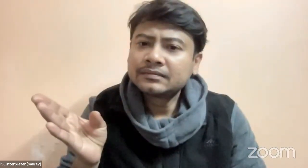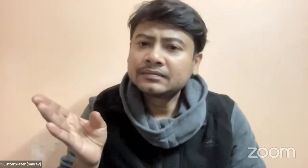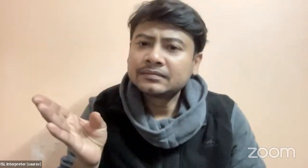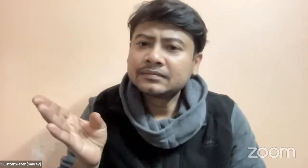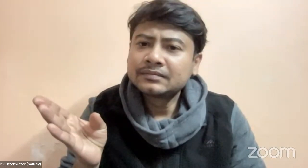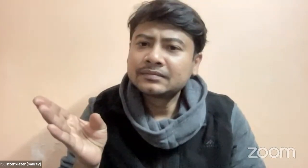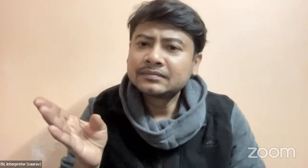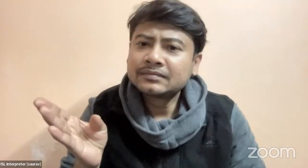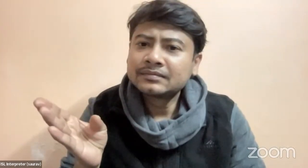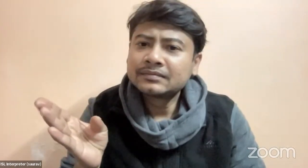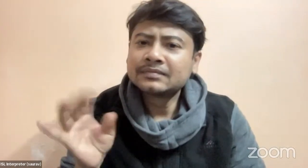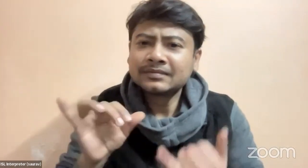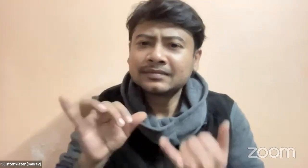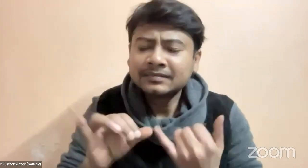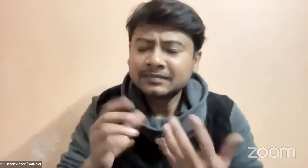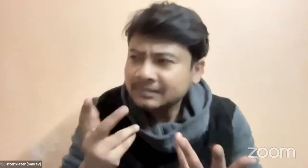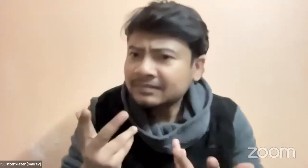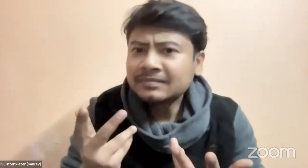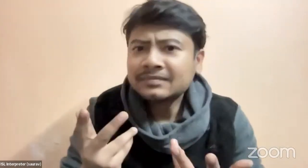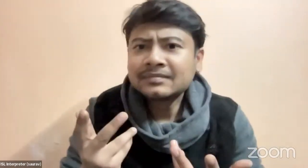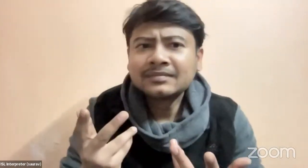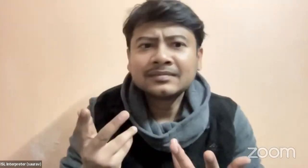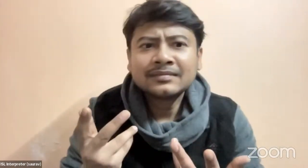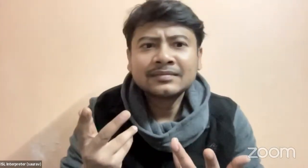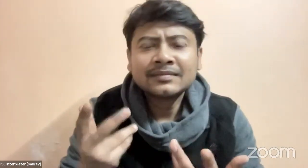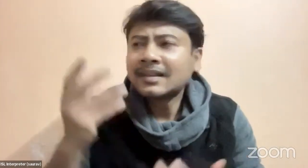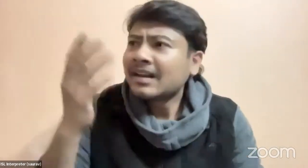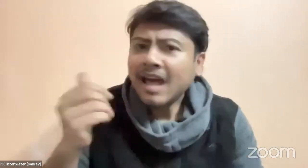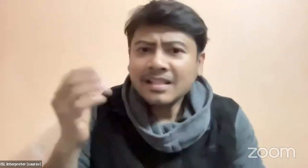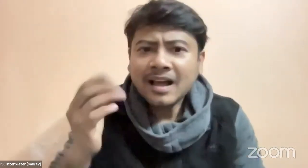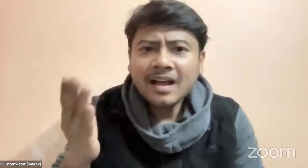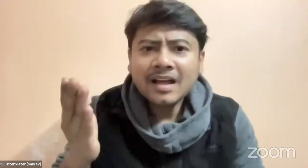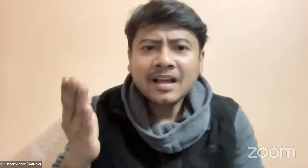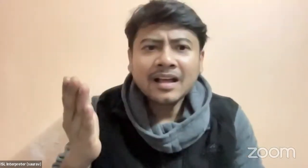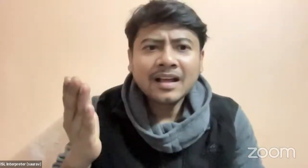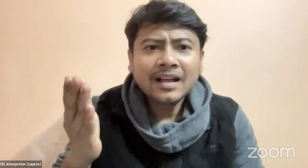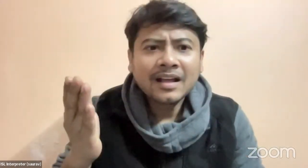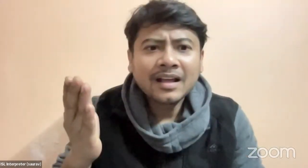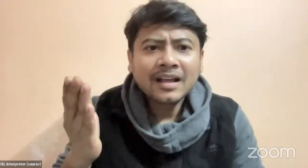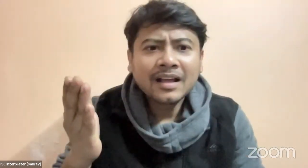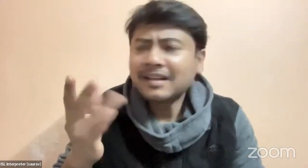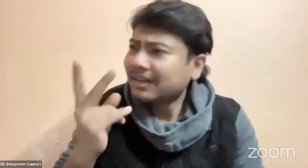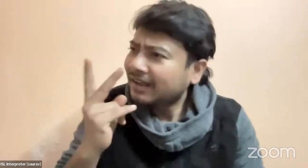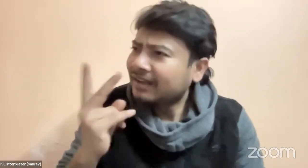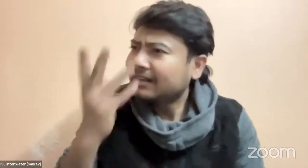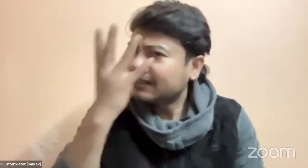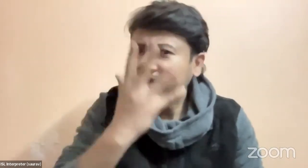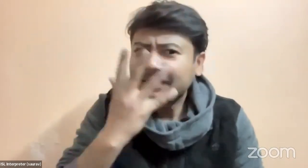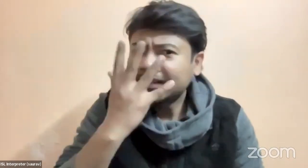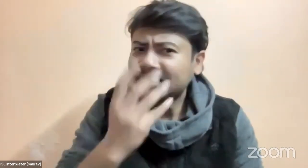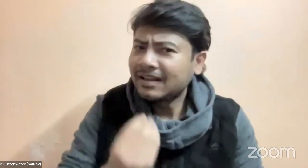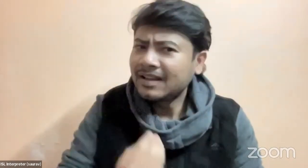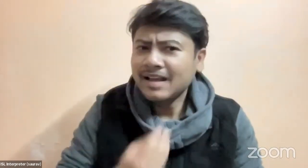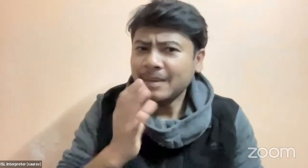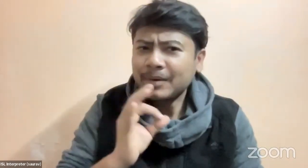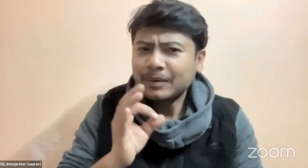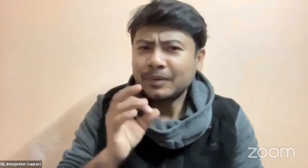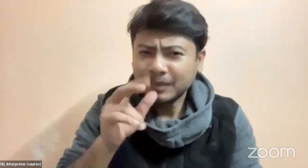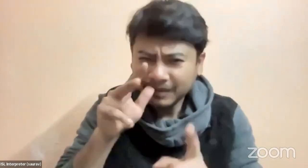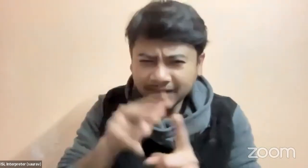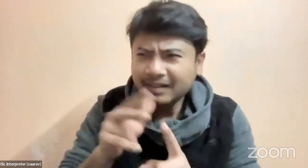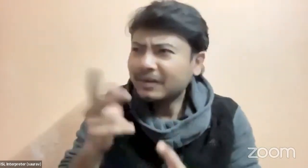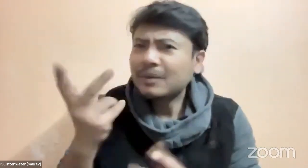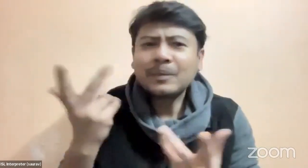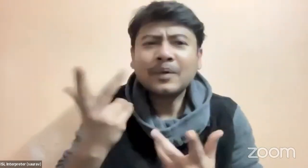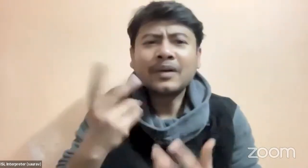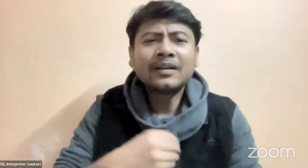So Krishna says, Oh Narada, oh Gurudev, I see that you are little disturbed. Is there something which is